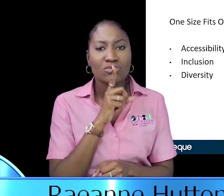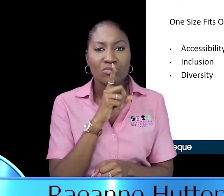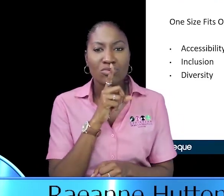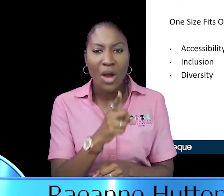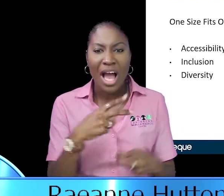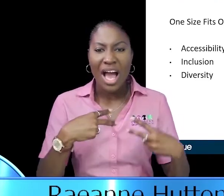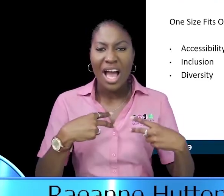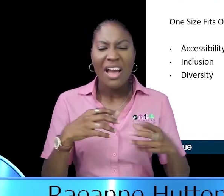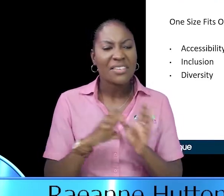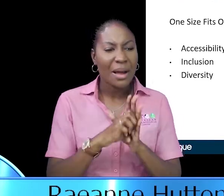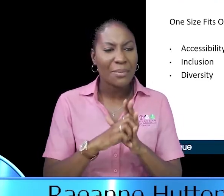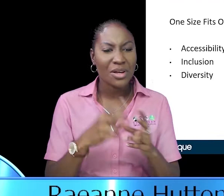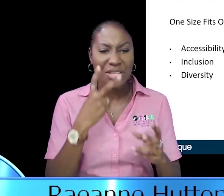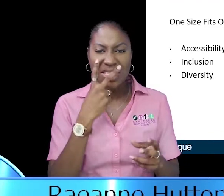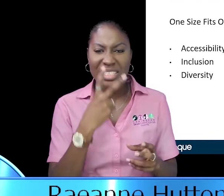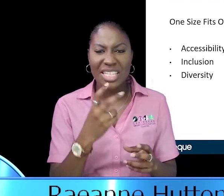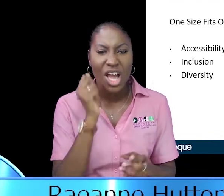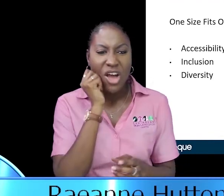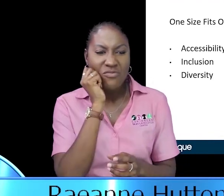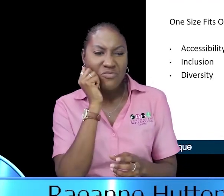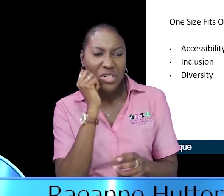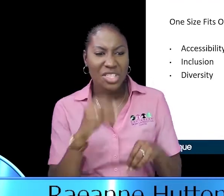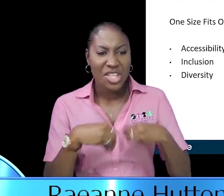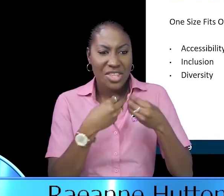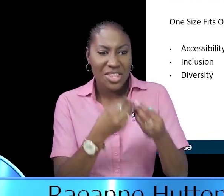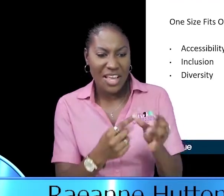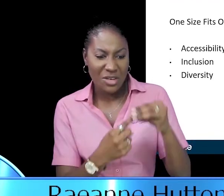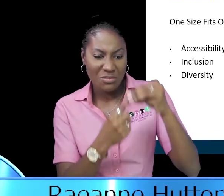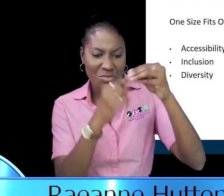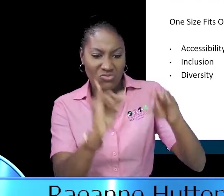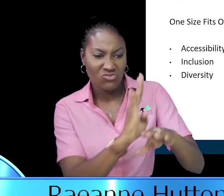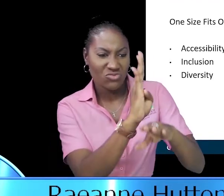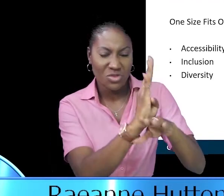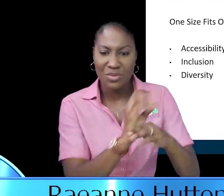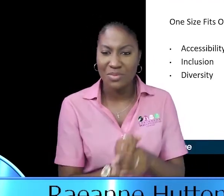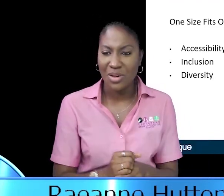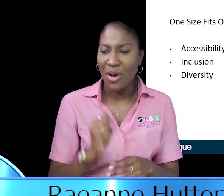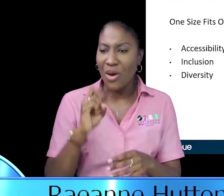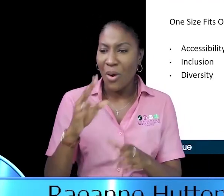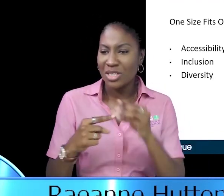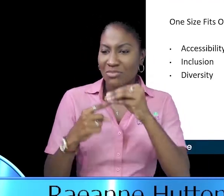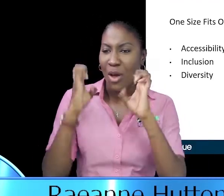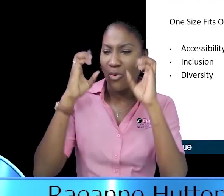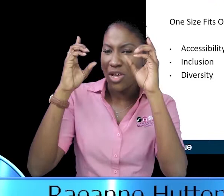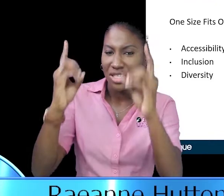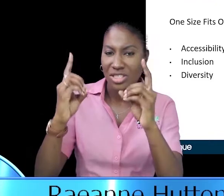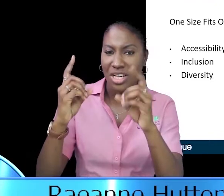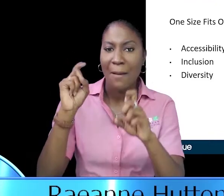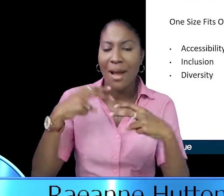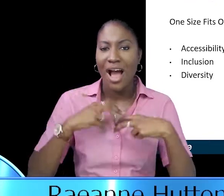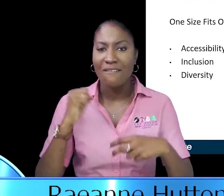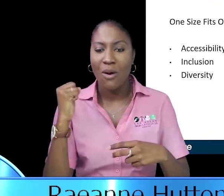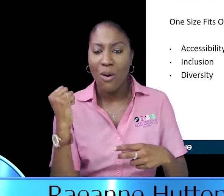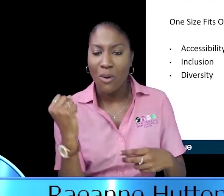disparities in racial, in employment, housing, and education.